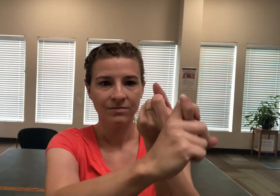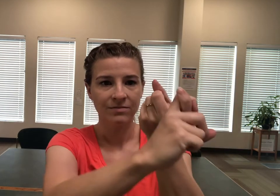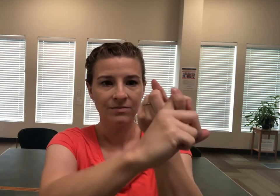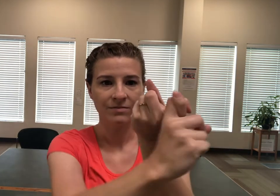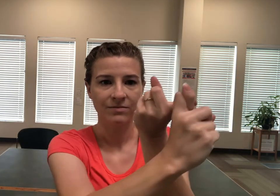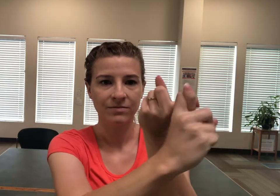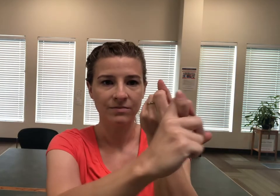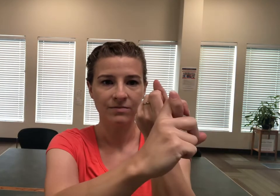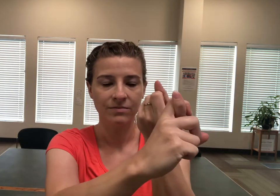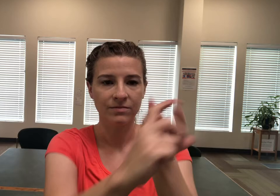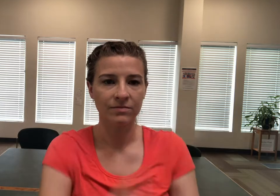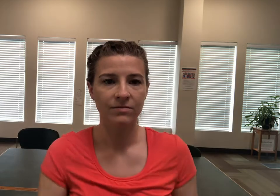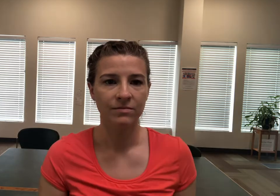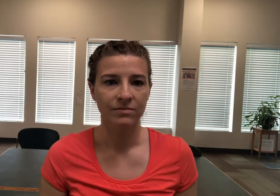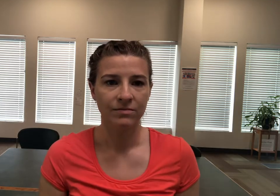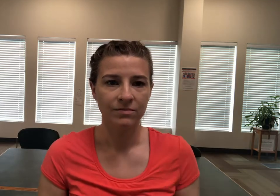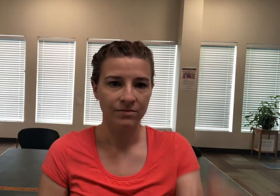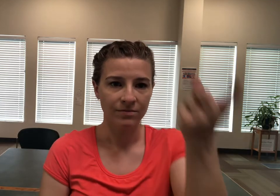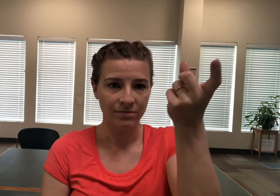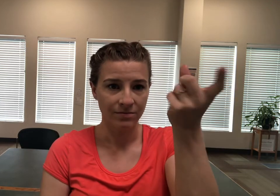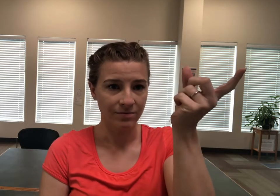opossum's tail holding on tightly.